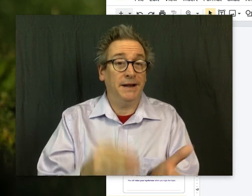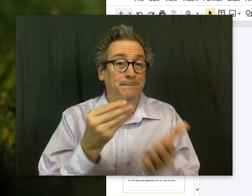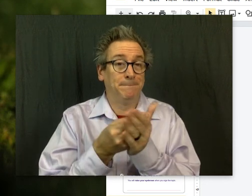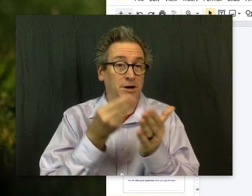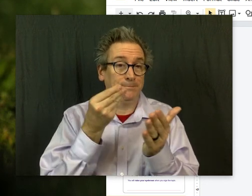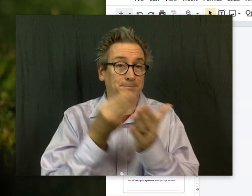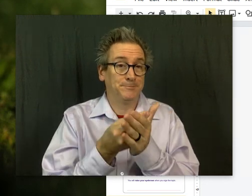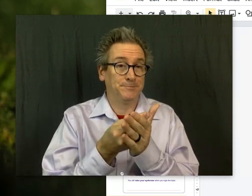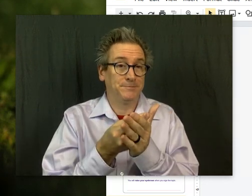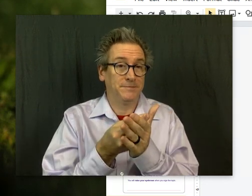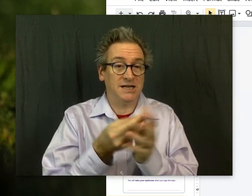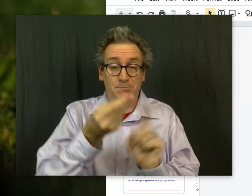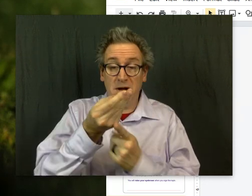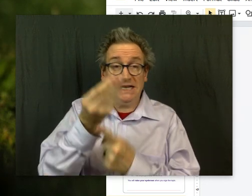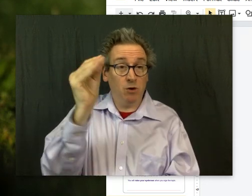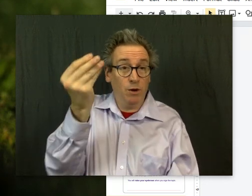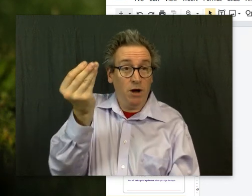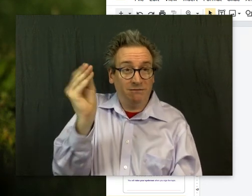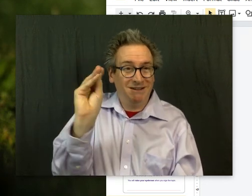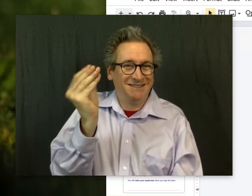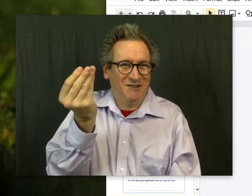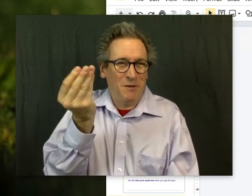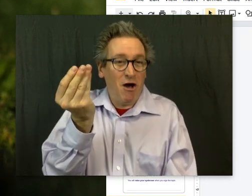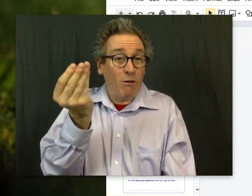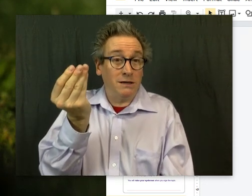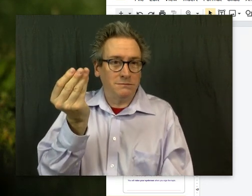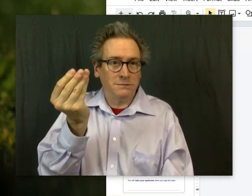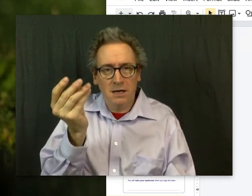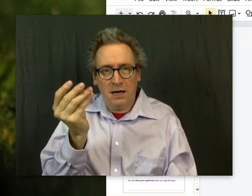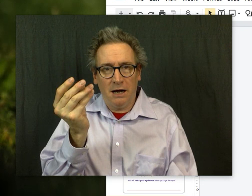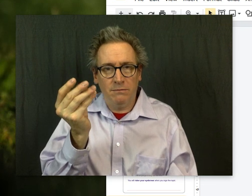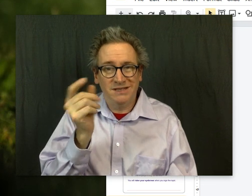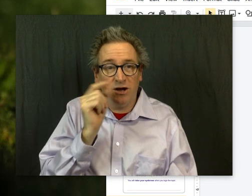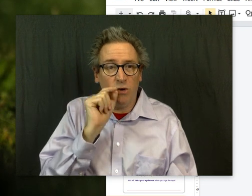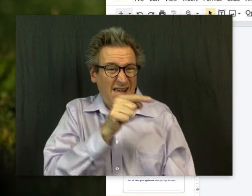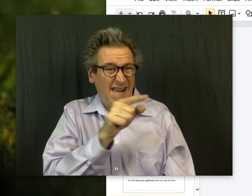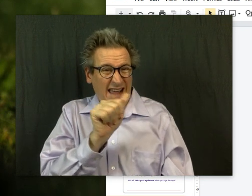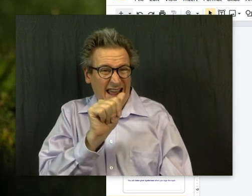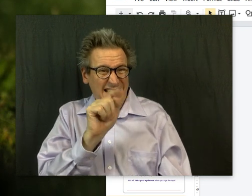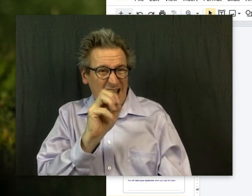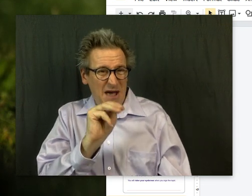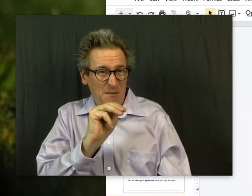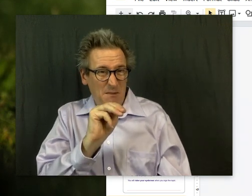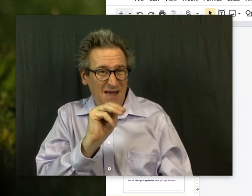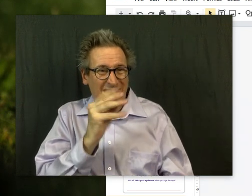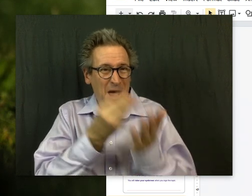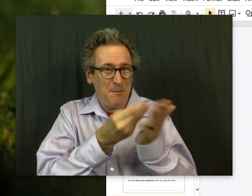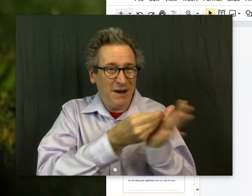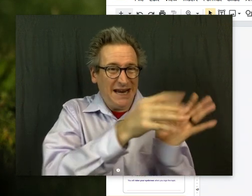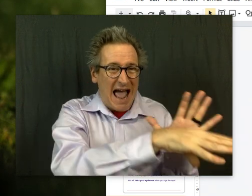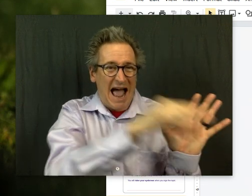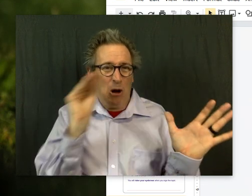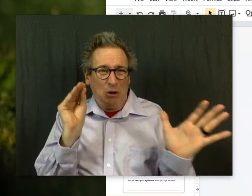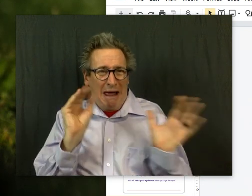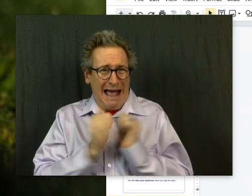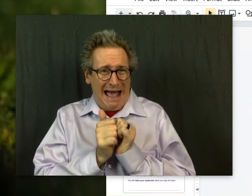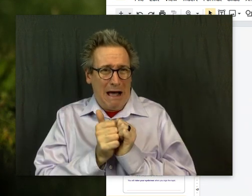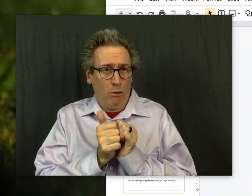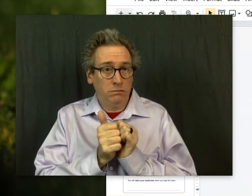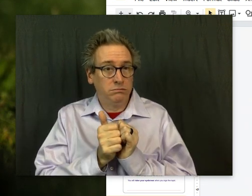Money, right? Because money is what we want. We all want. So ATM, money